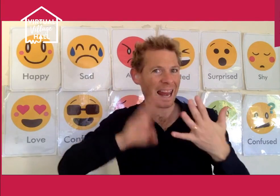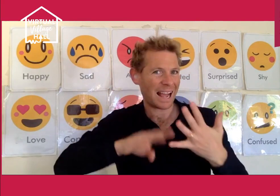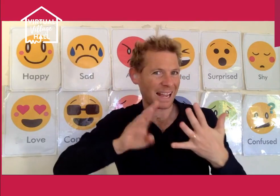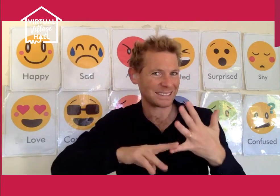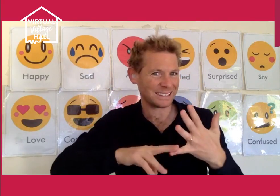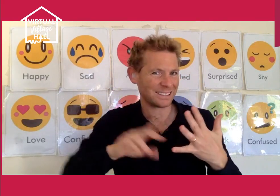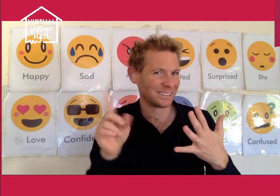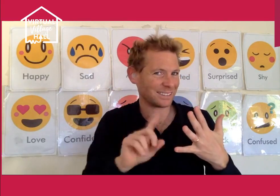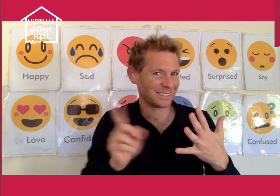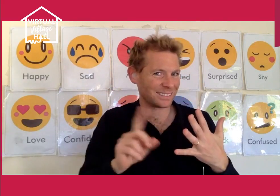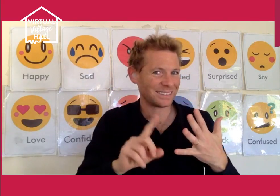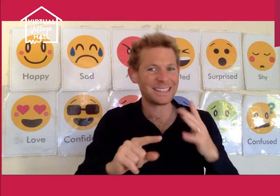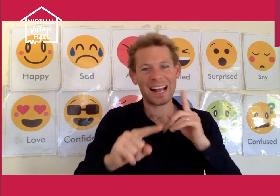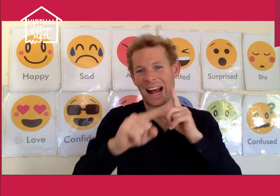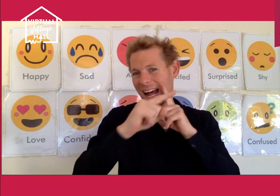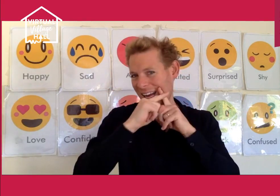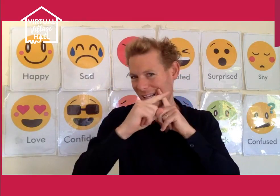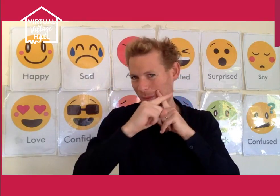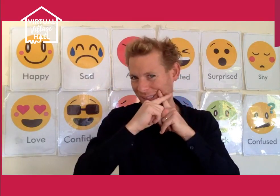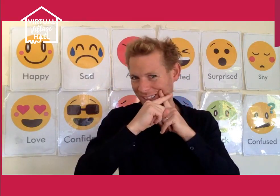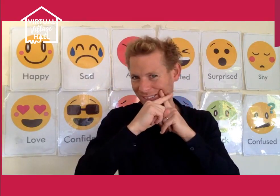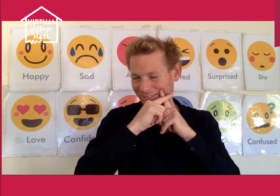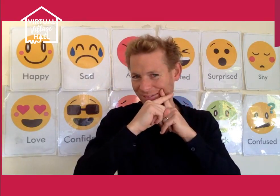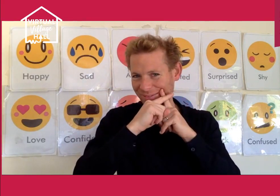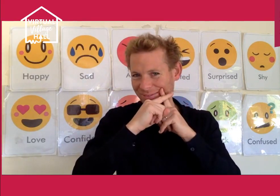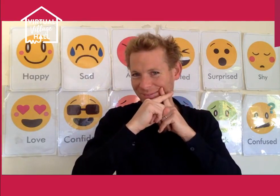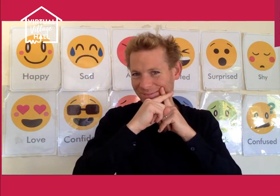emotions. Then lastly, I'm going to talk about Halloween.